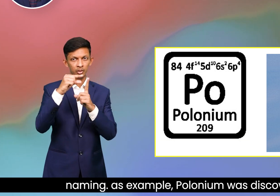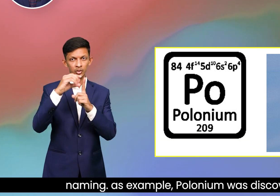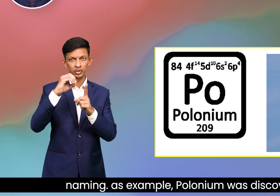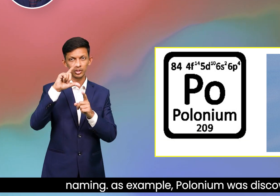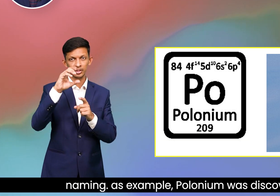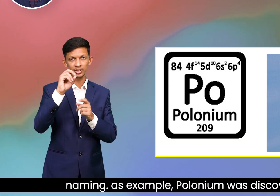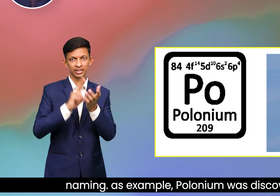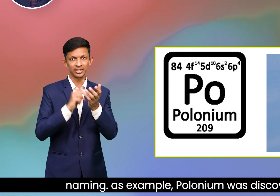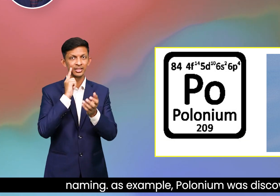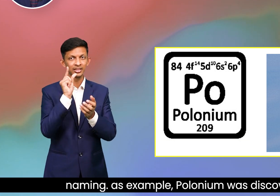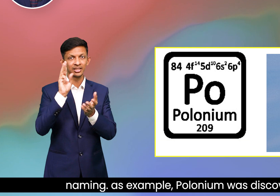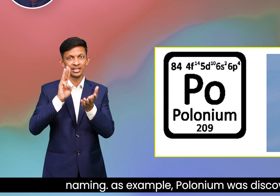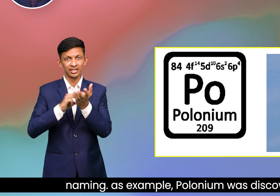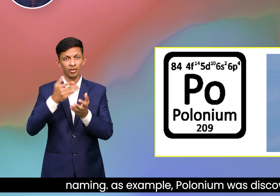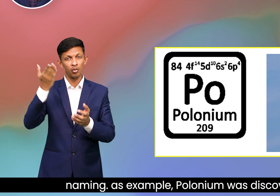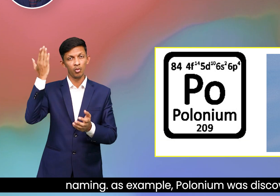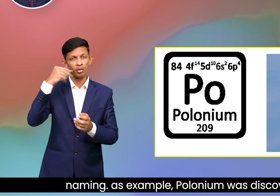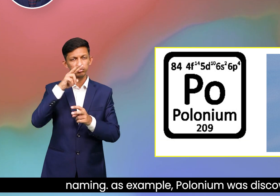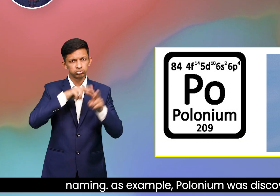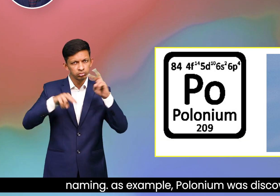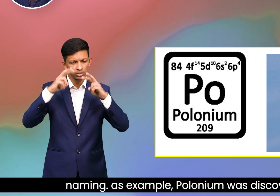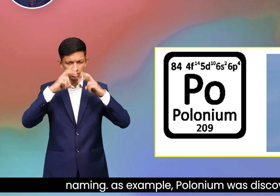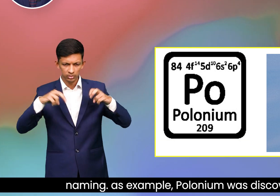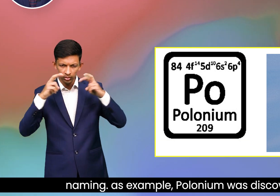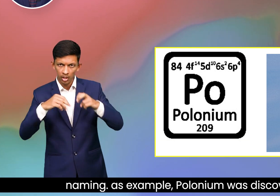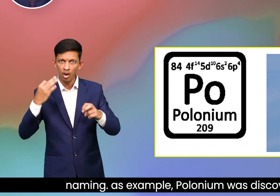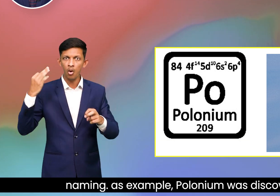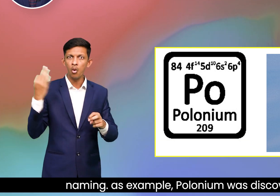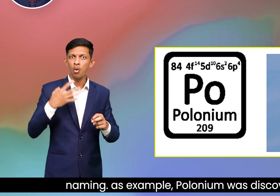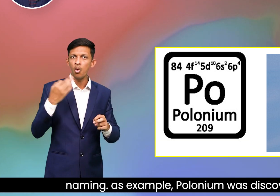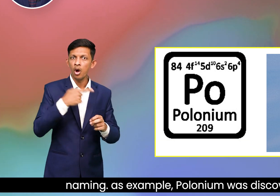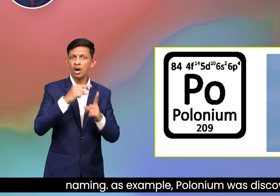example, polonium was discovered in Poland.